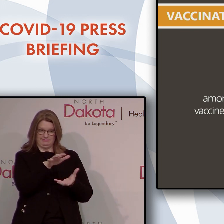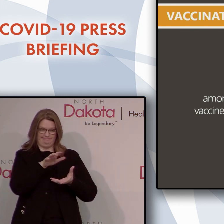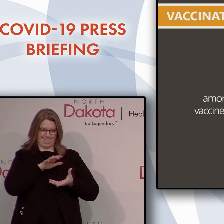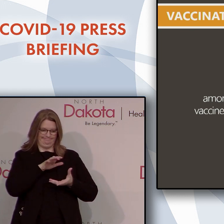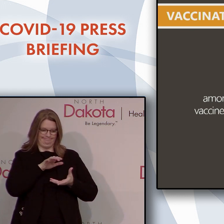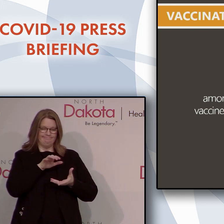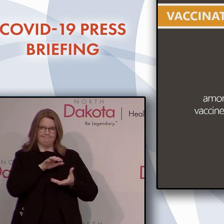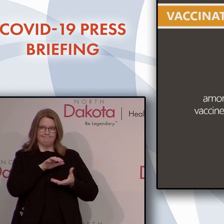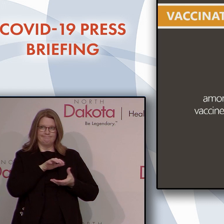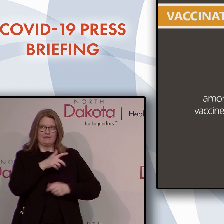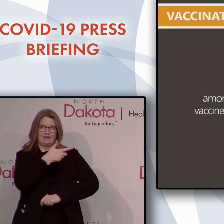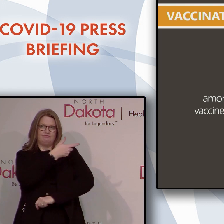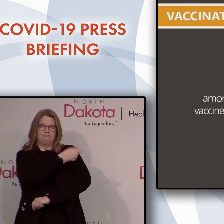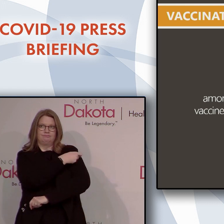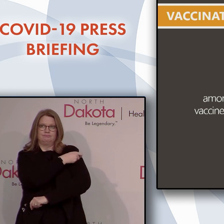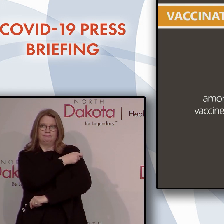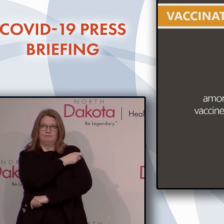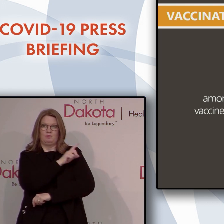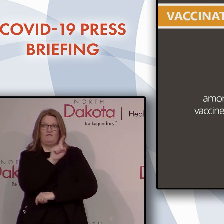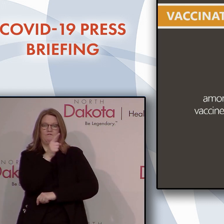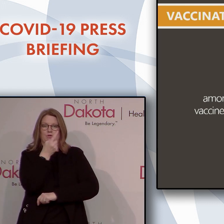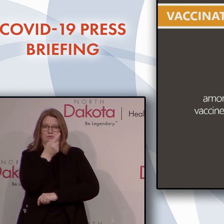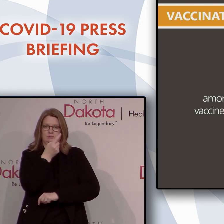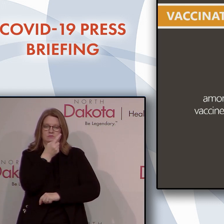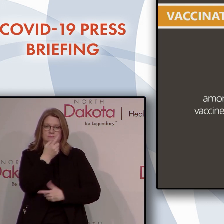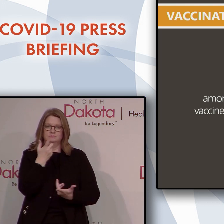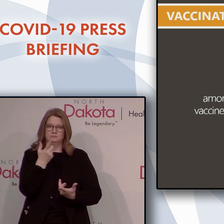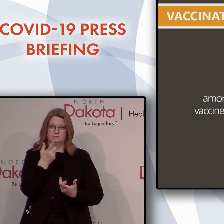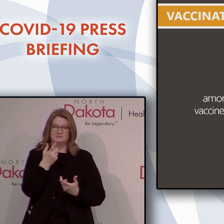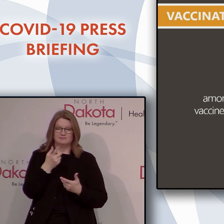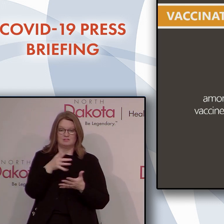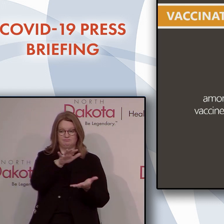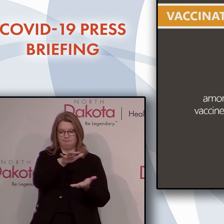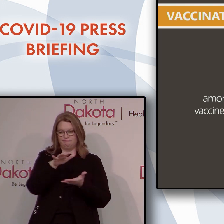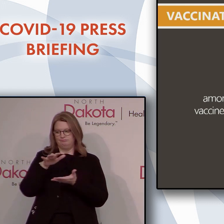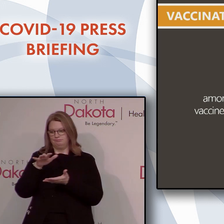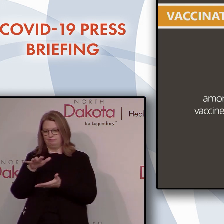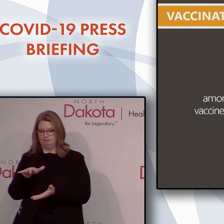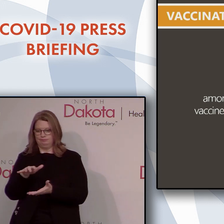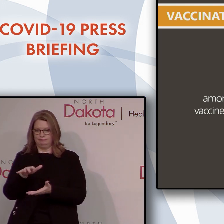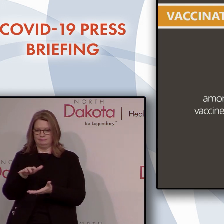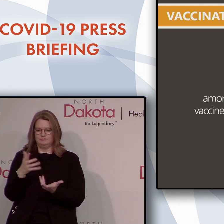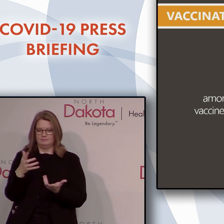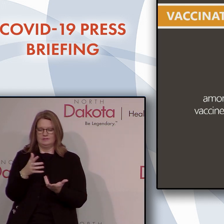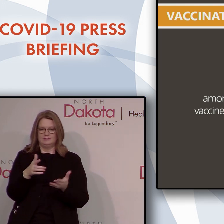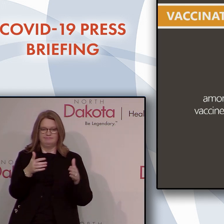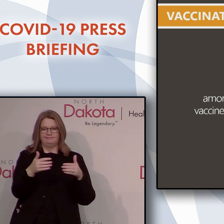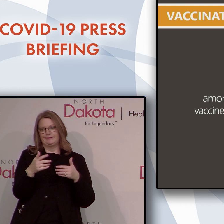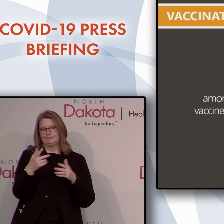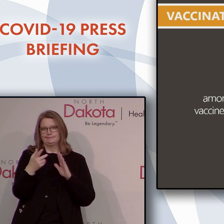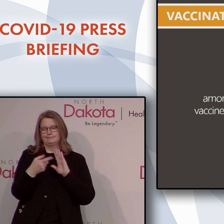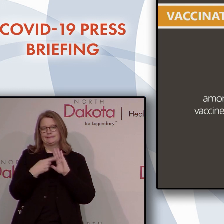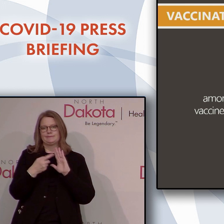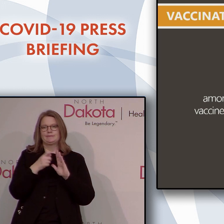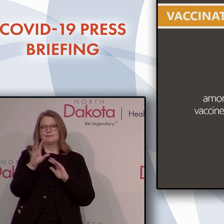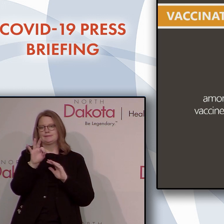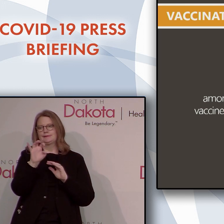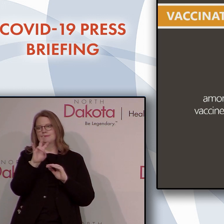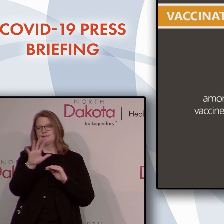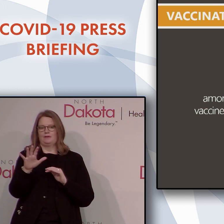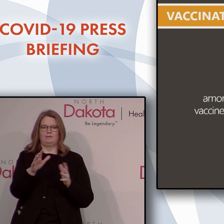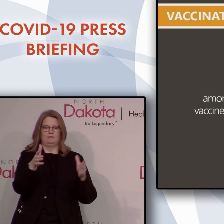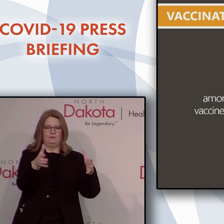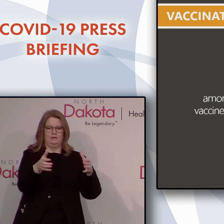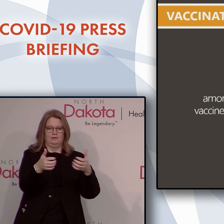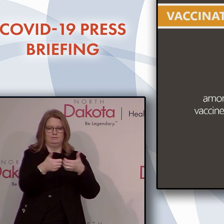So these shipments come from the federal government. They arrive at our distribution center in lots of sometimes 975. We break